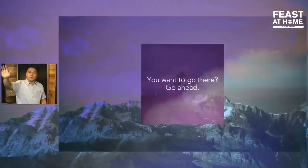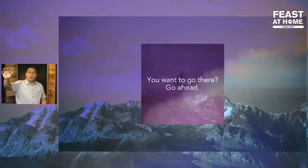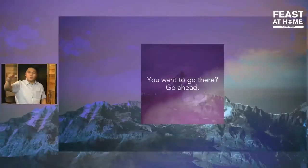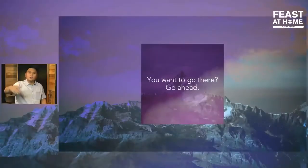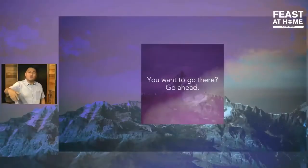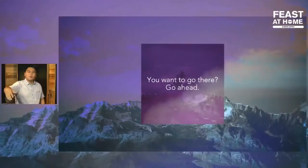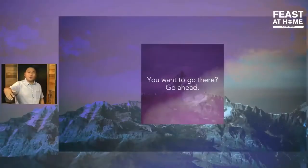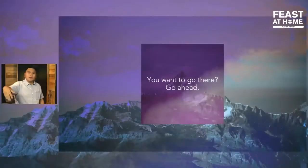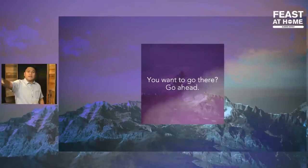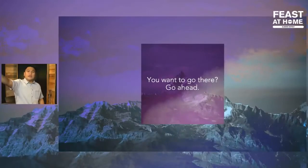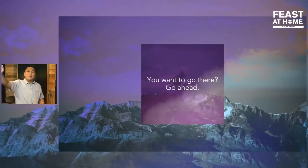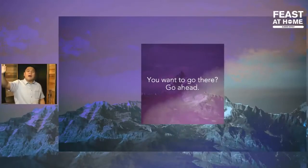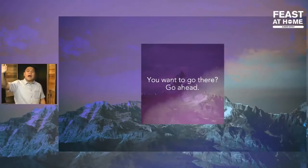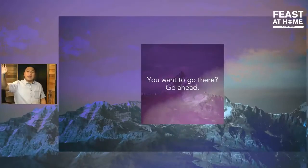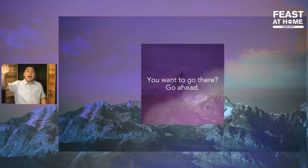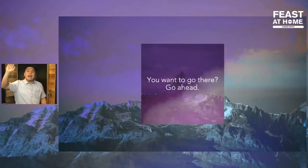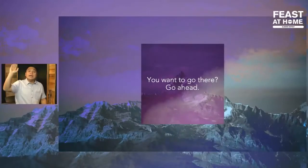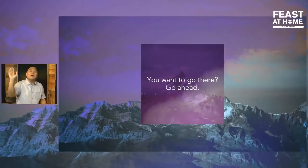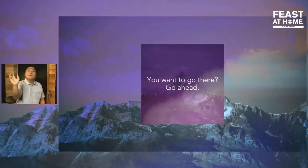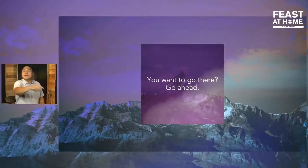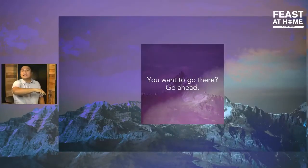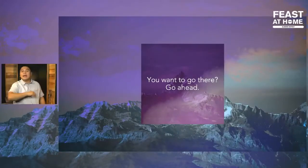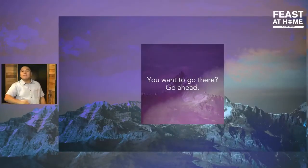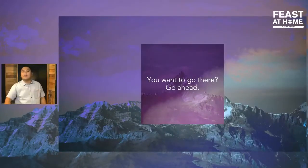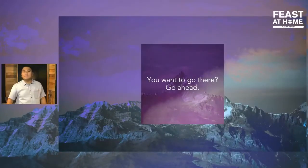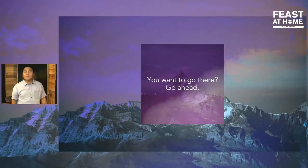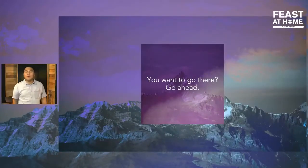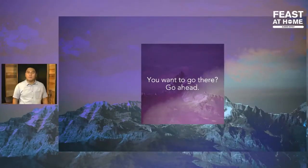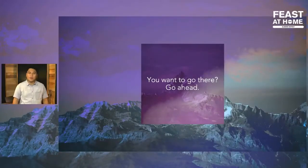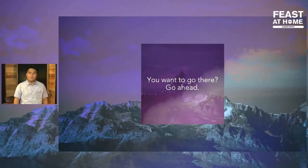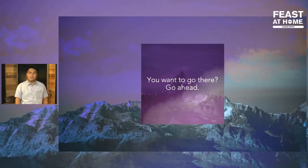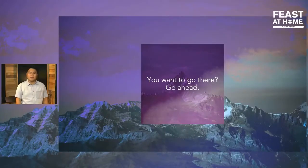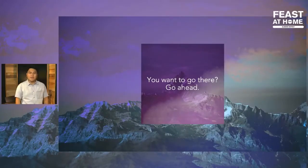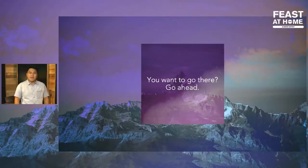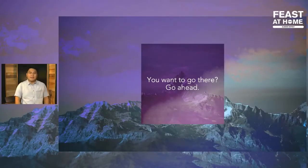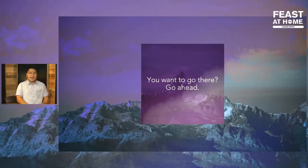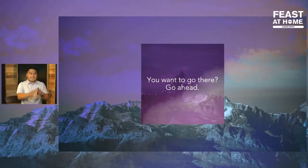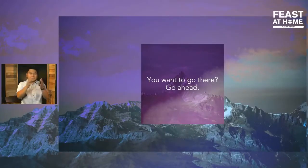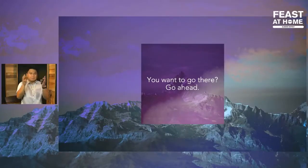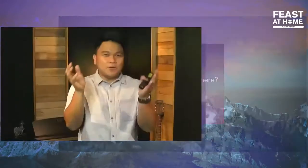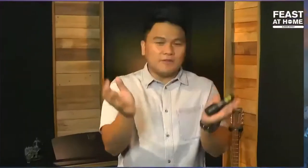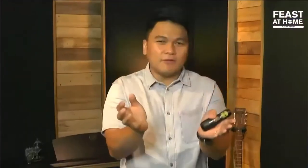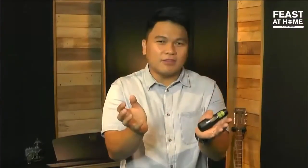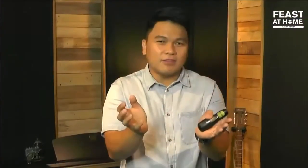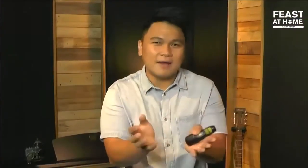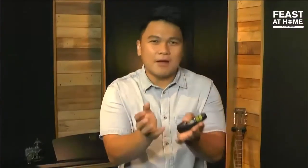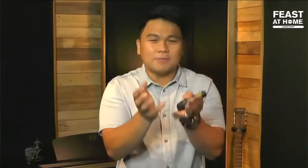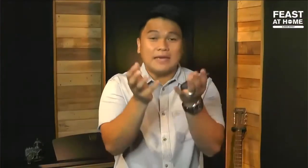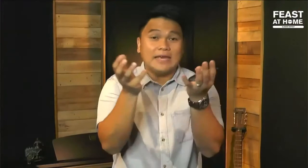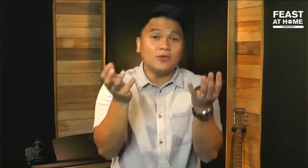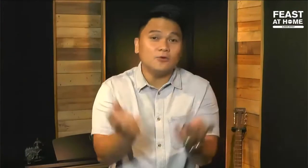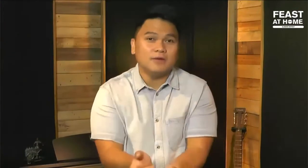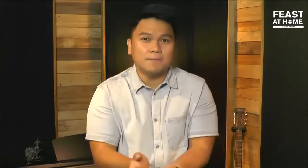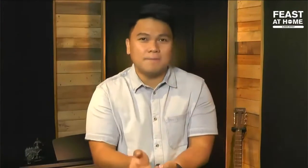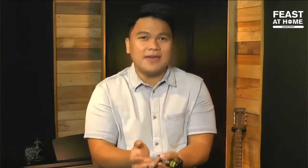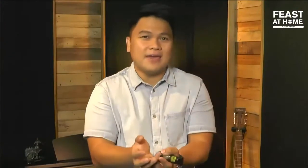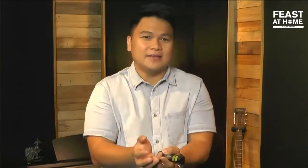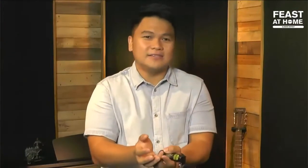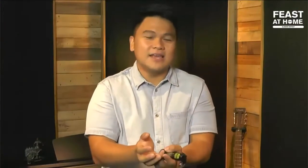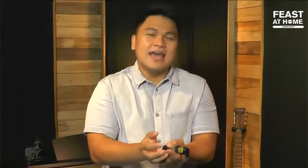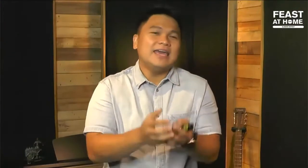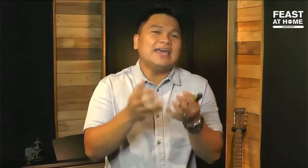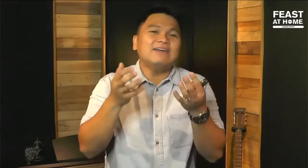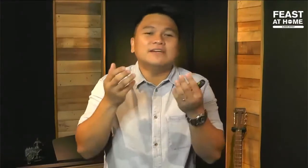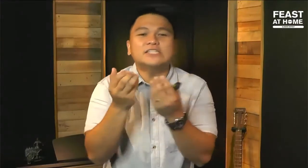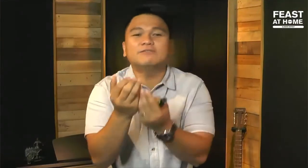ahead. Gusto mo? Eh di ikaw bahala. Ikaw naman ang driver ng buhay mo eh. And that's the beautiful thing about being human